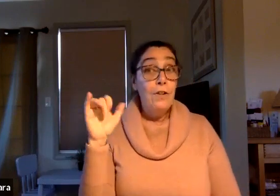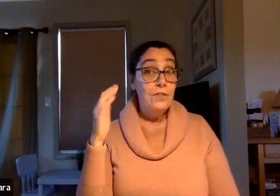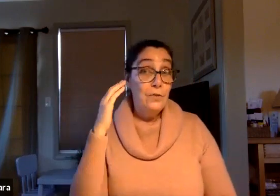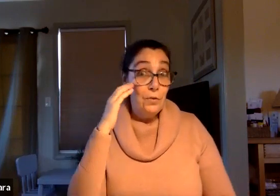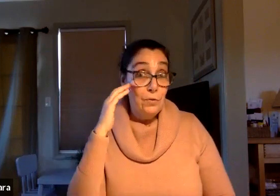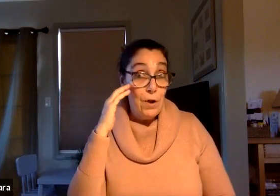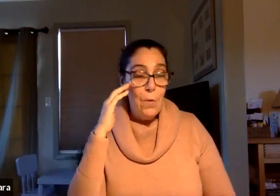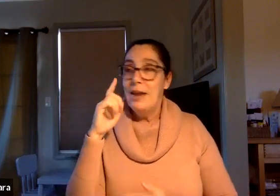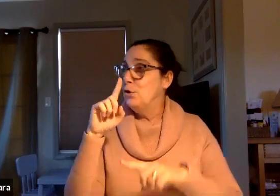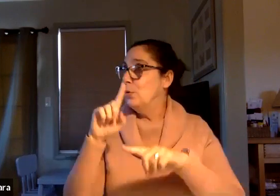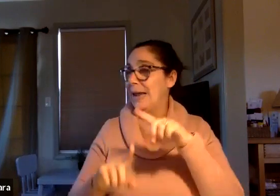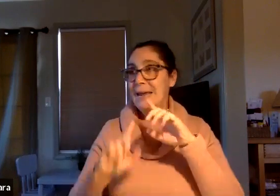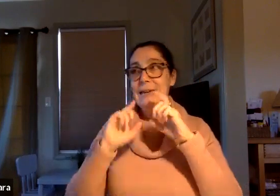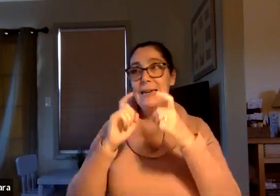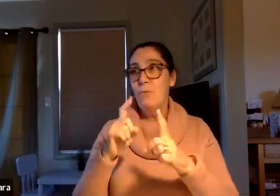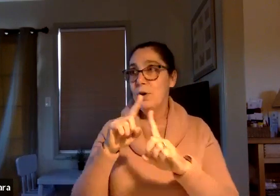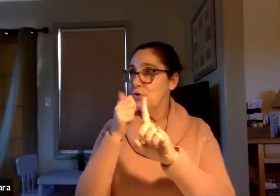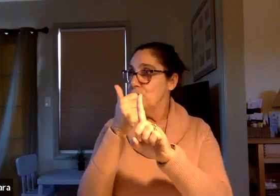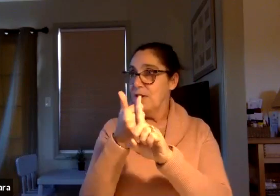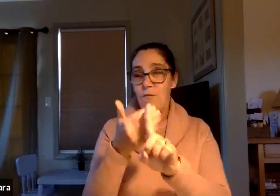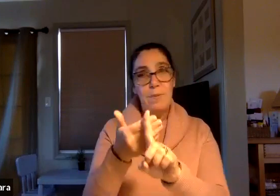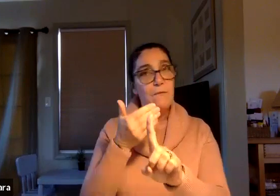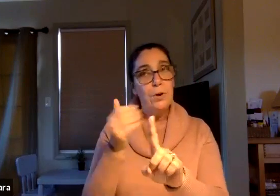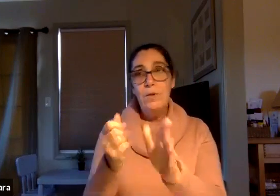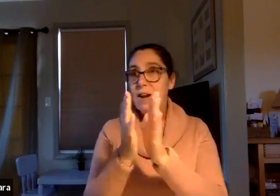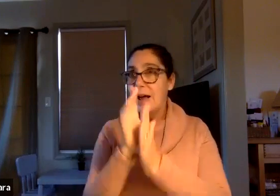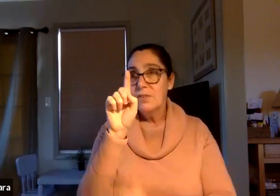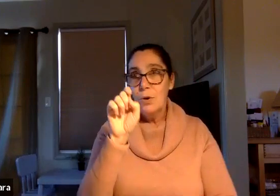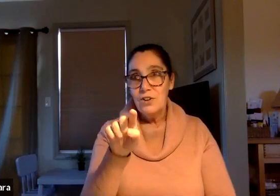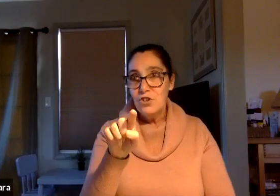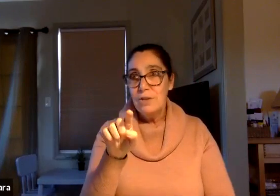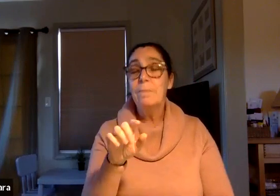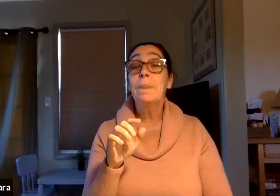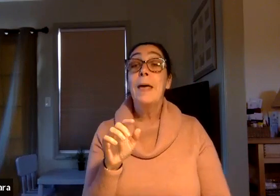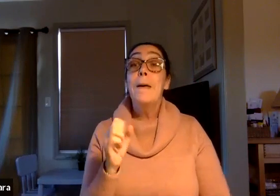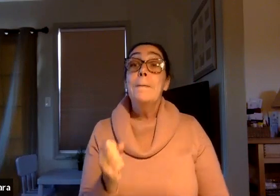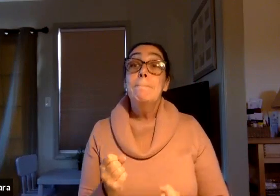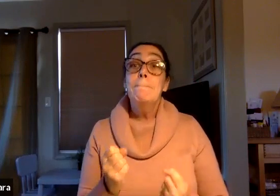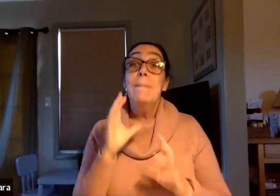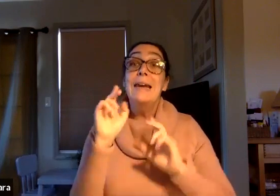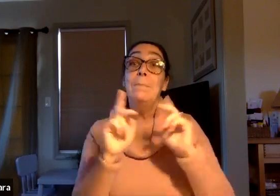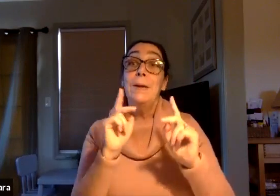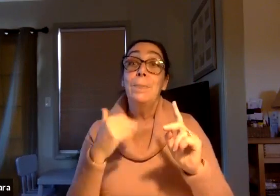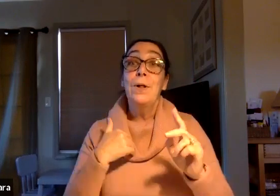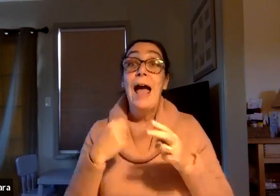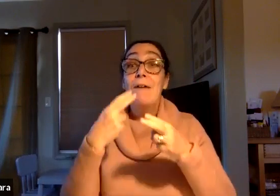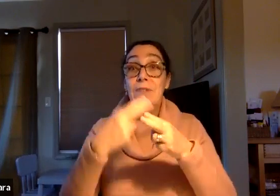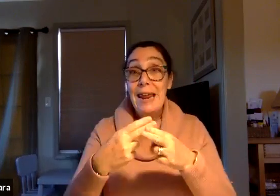Also, so you know, and you can't give one to yourself before you even ask the question. Many people have